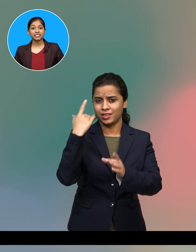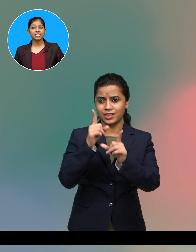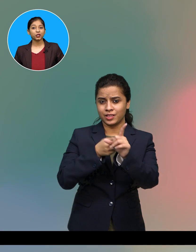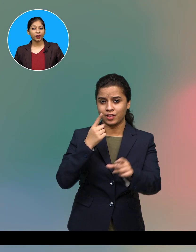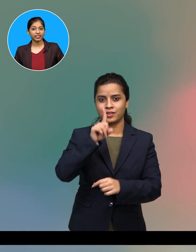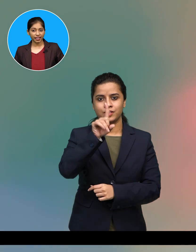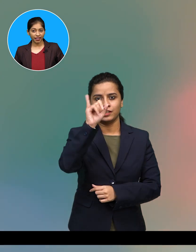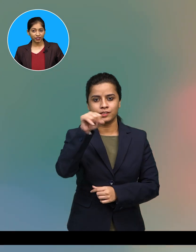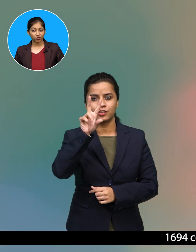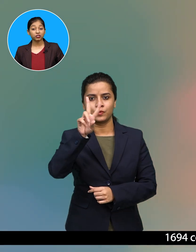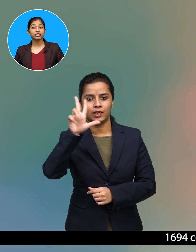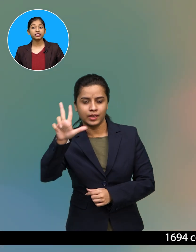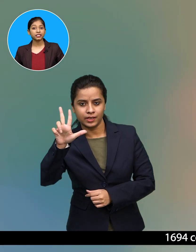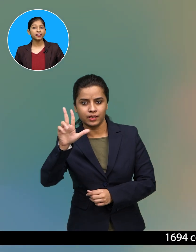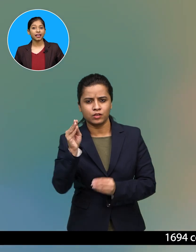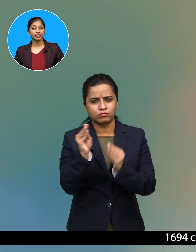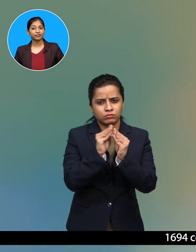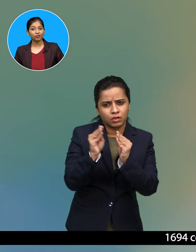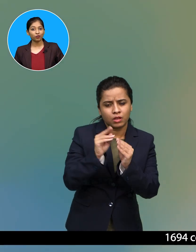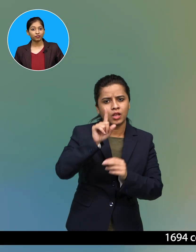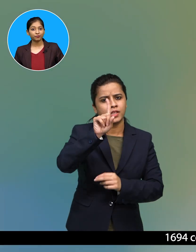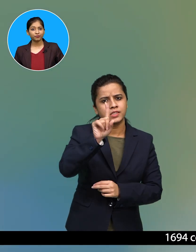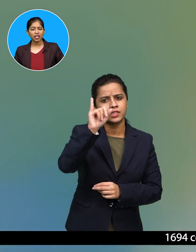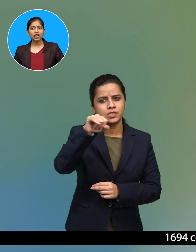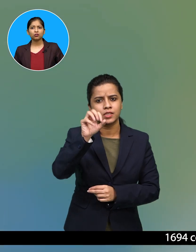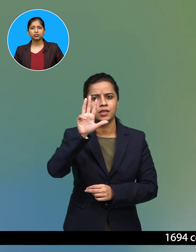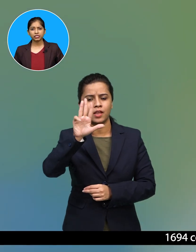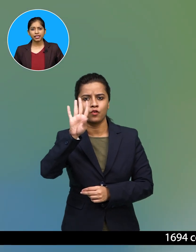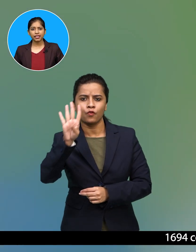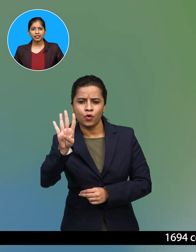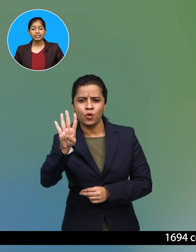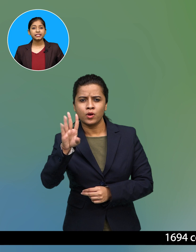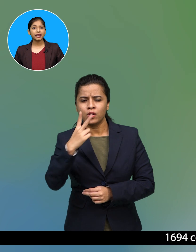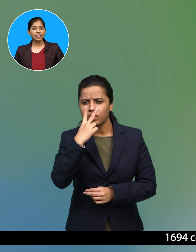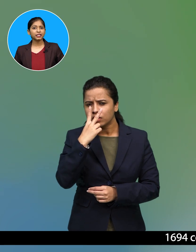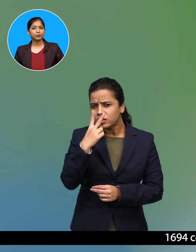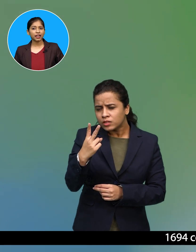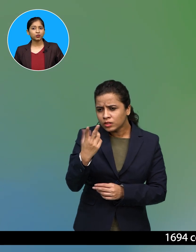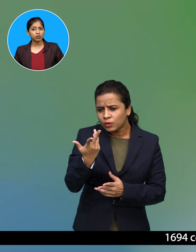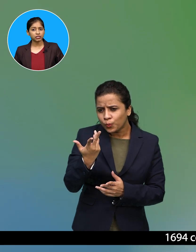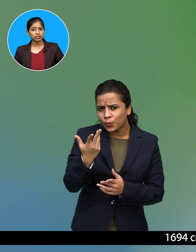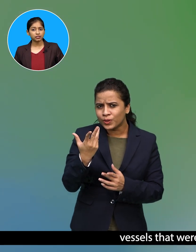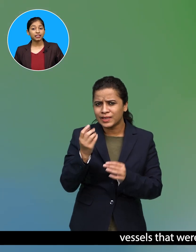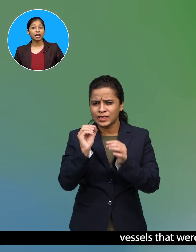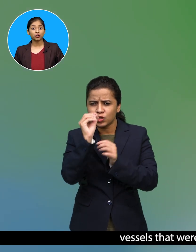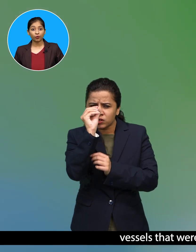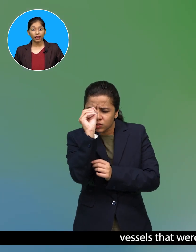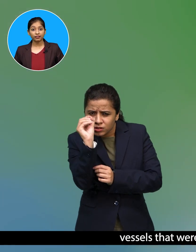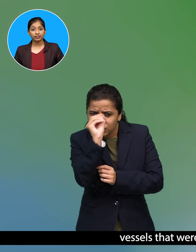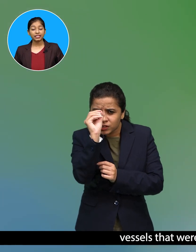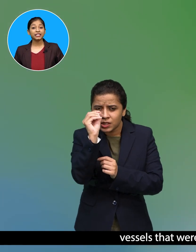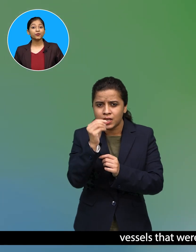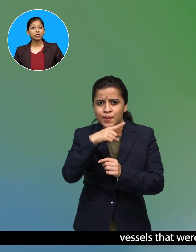in 1628 to 1694 could see tiny blood vessels that